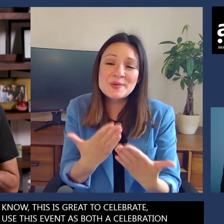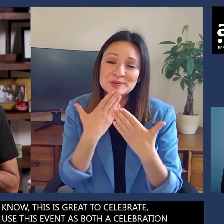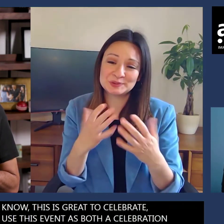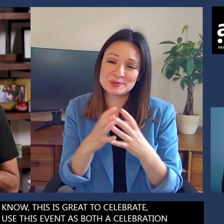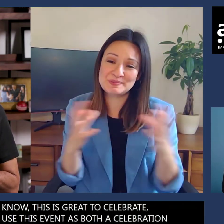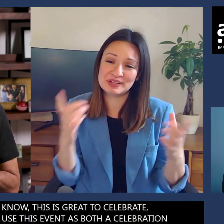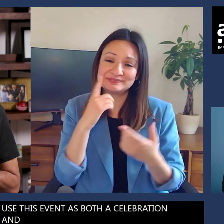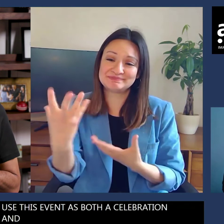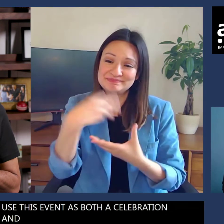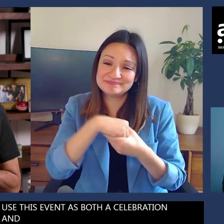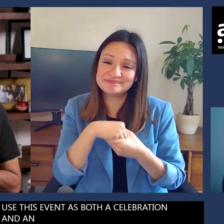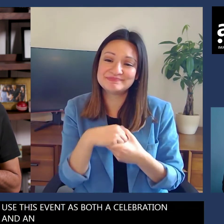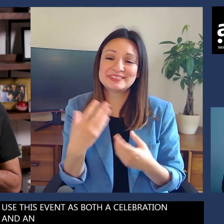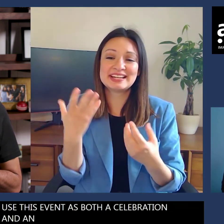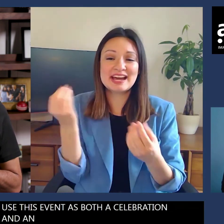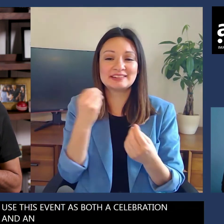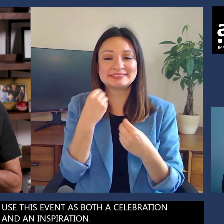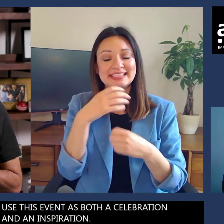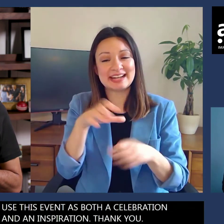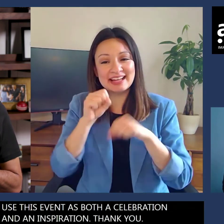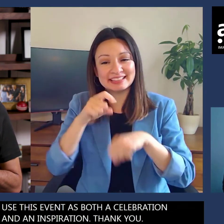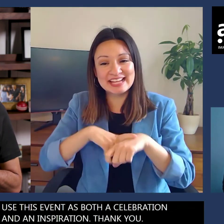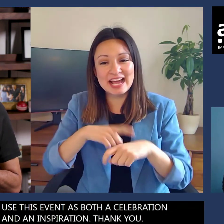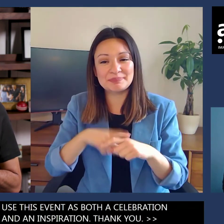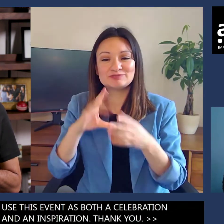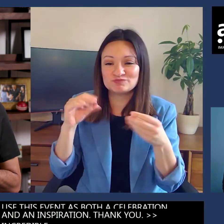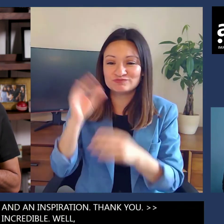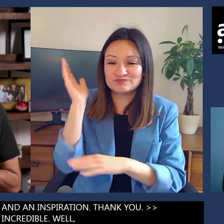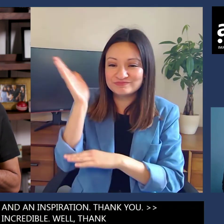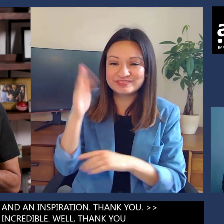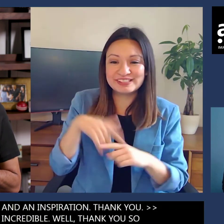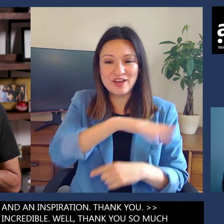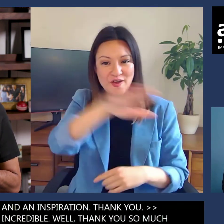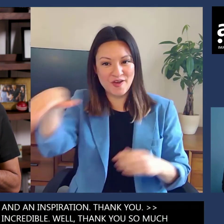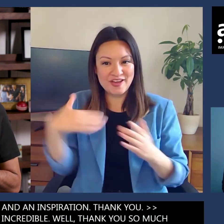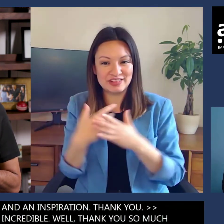First of all, I'm so thankful for everyone in this